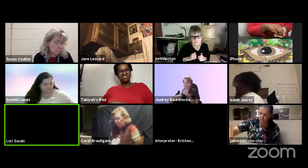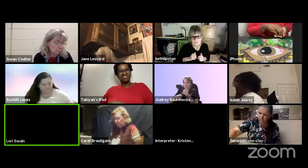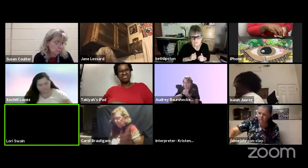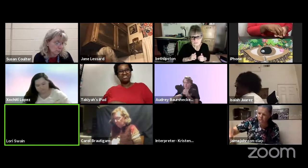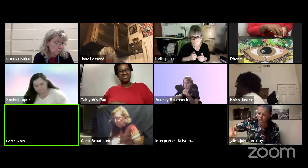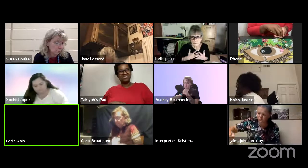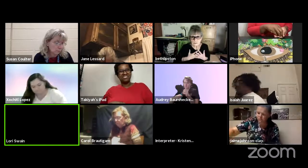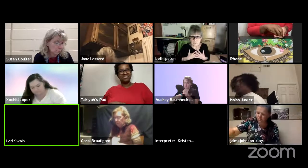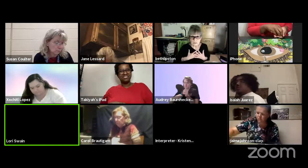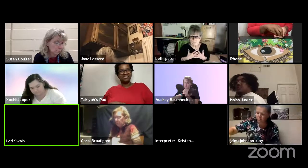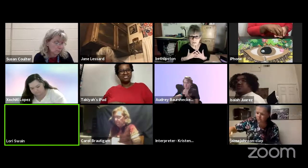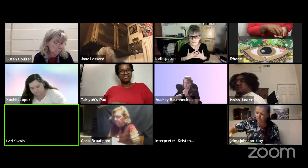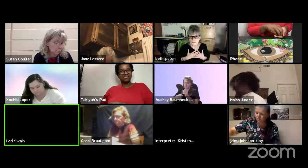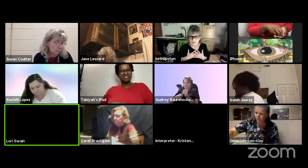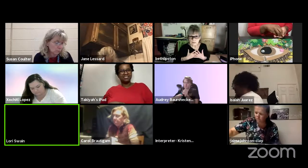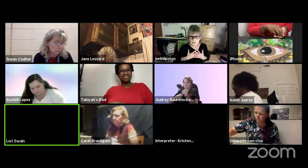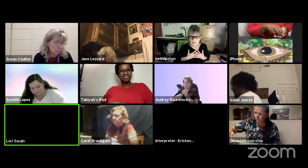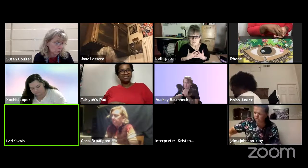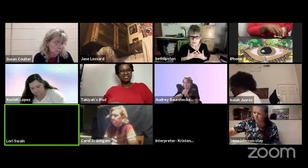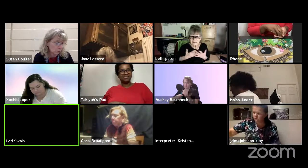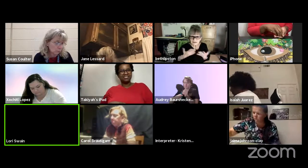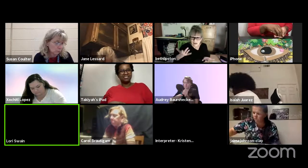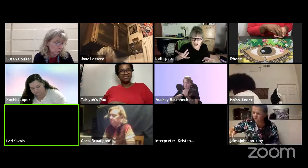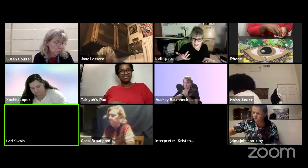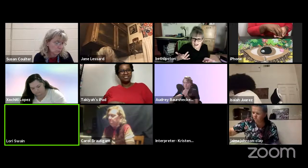Oh, no, no. Oh,